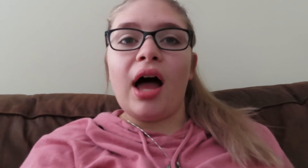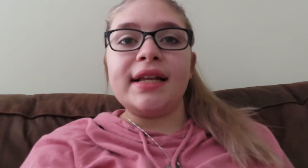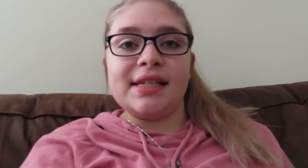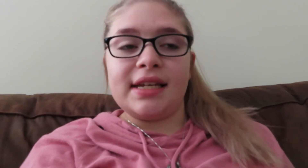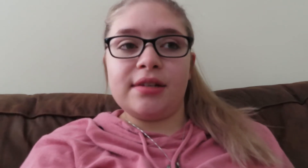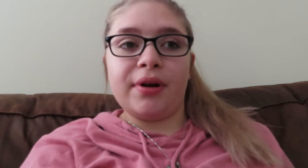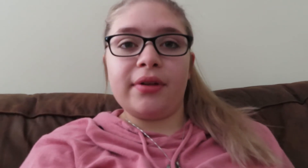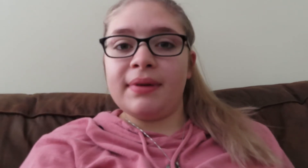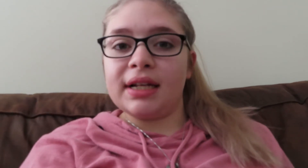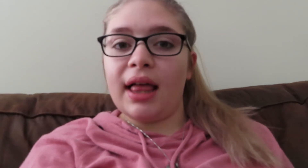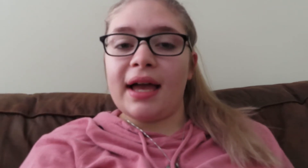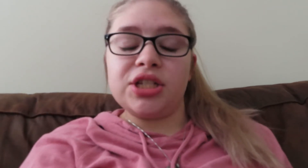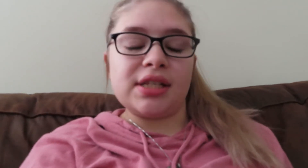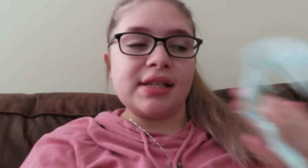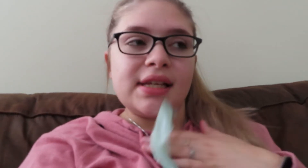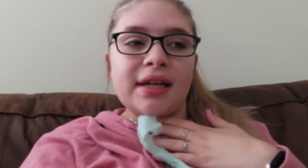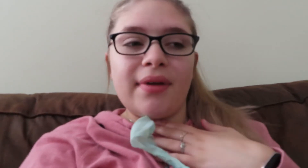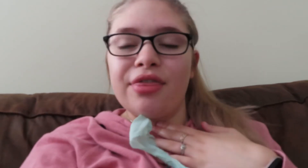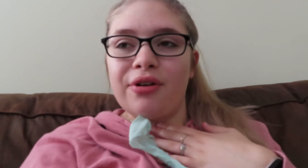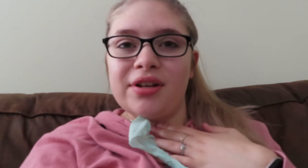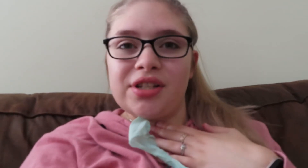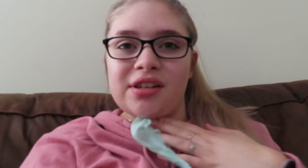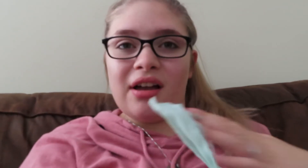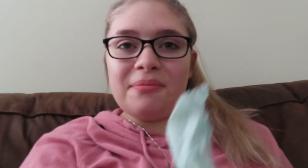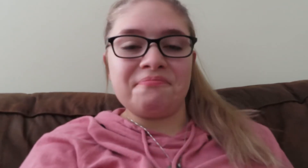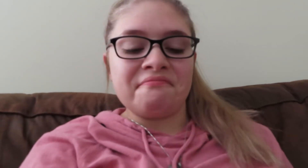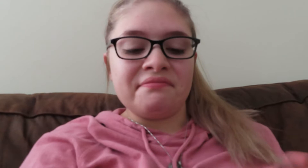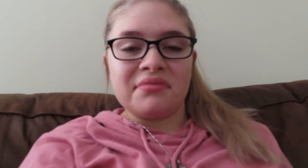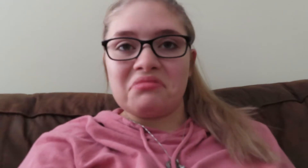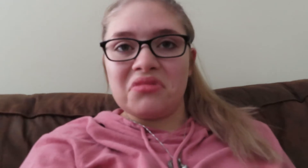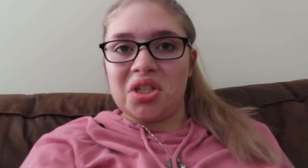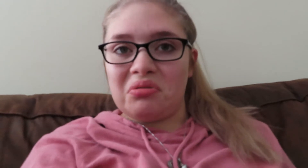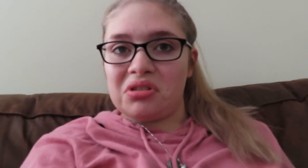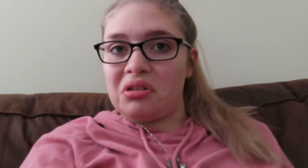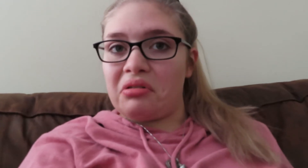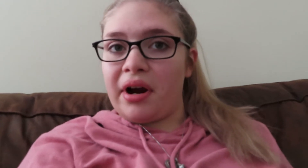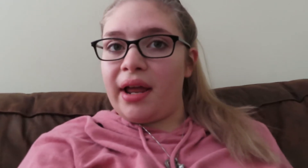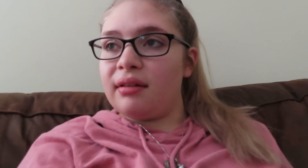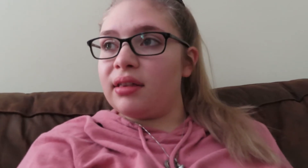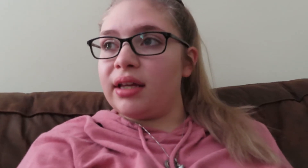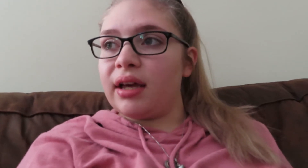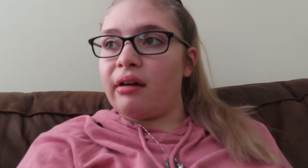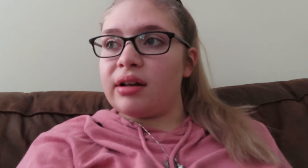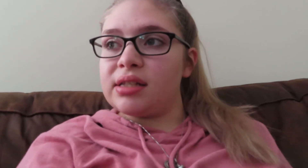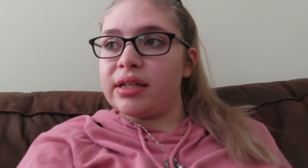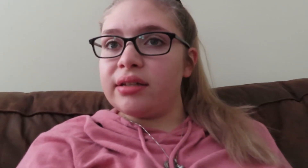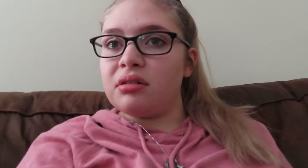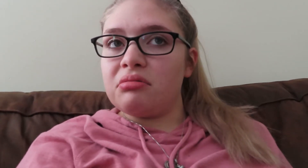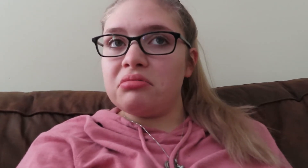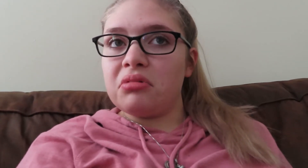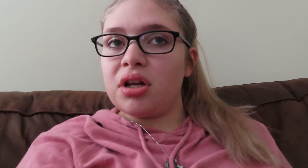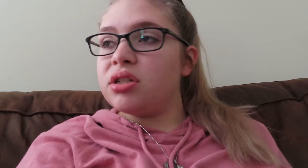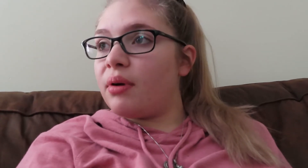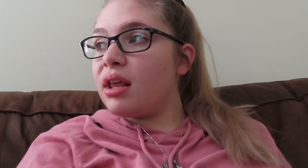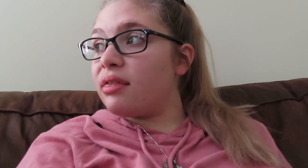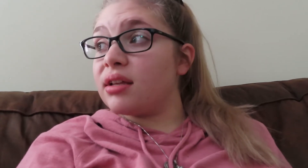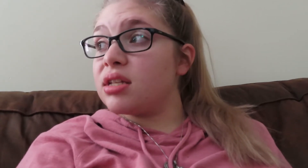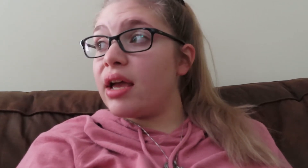hot tea to bring with me to class just because like my throat is just not doing so great like i honestly don't want to do anything today